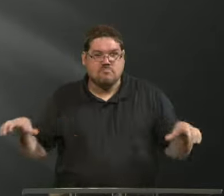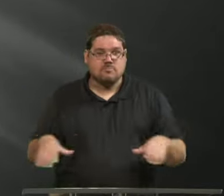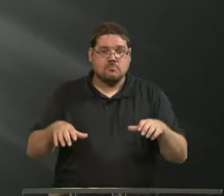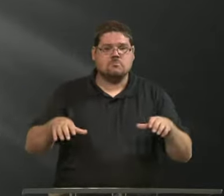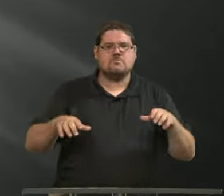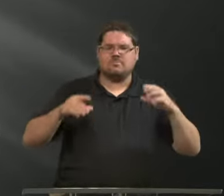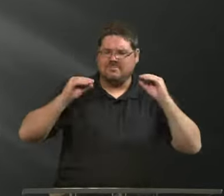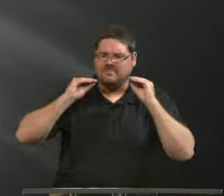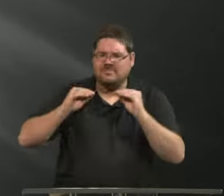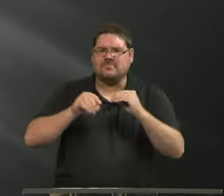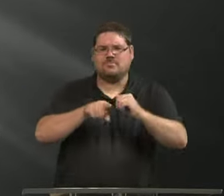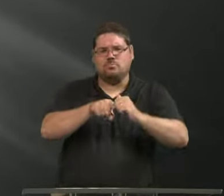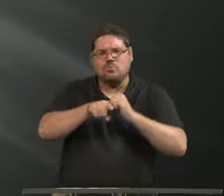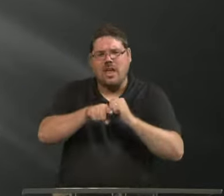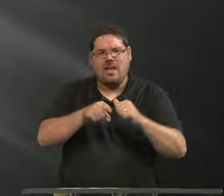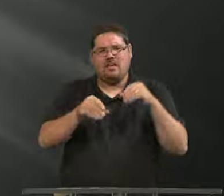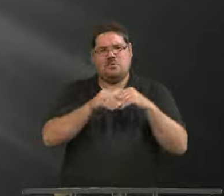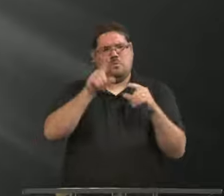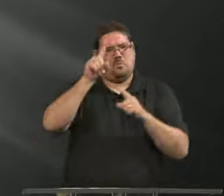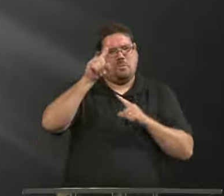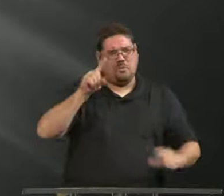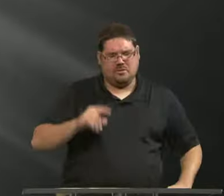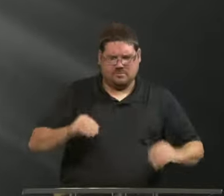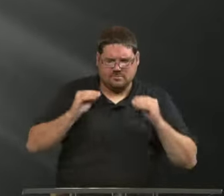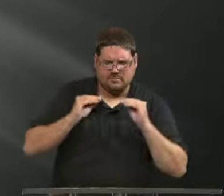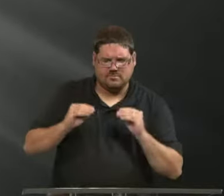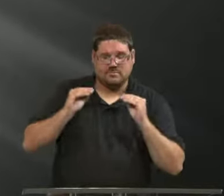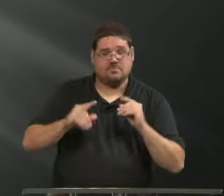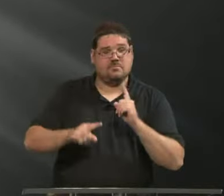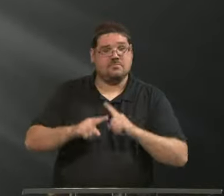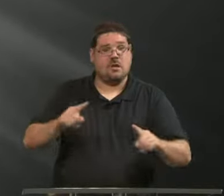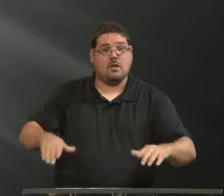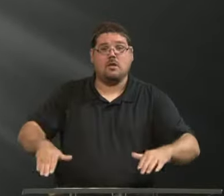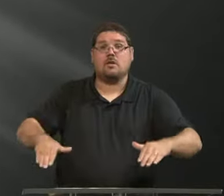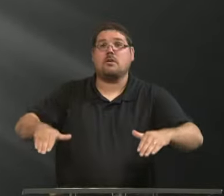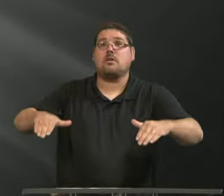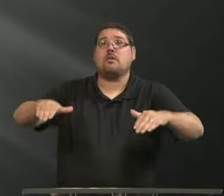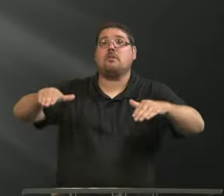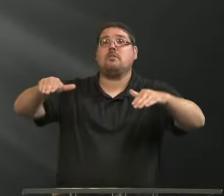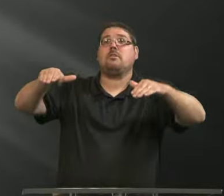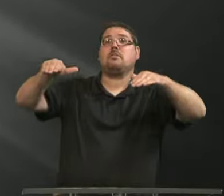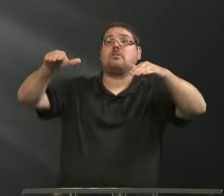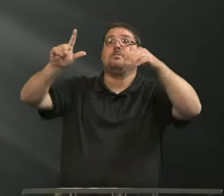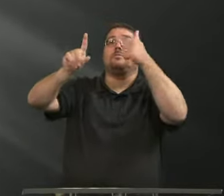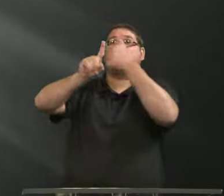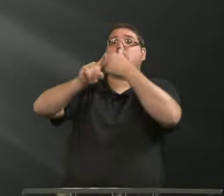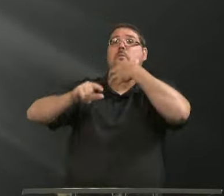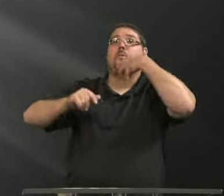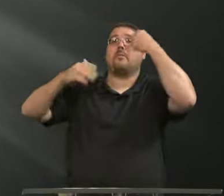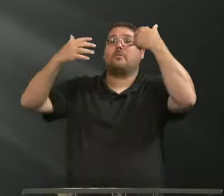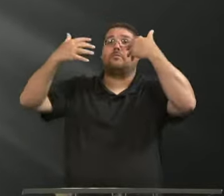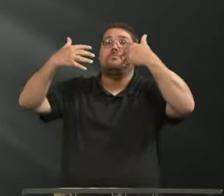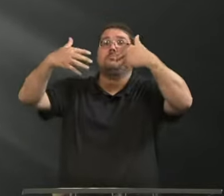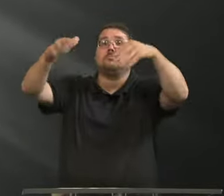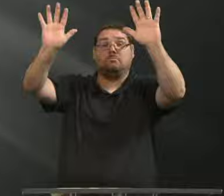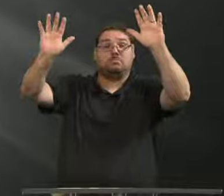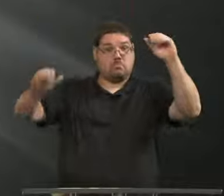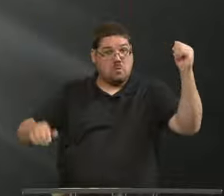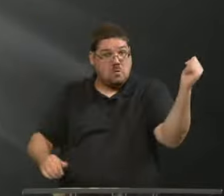Their halo just seems to slip a little bit. But as we train them to live right, we hope that when they grow up and go